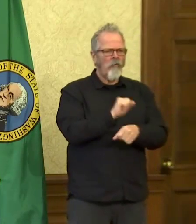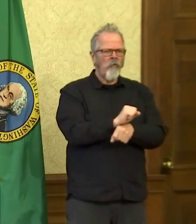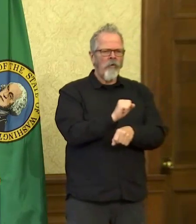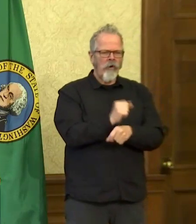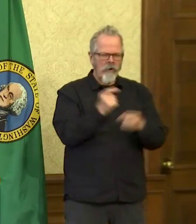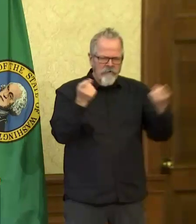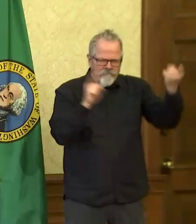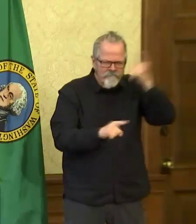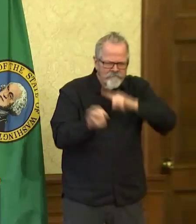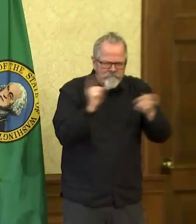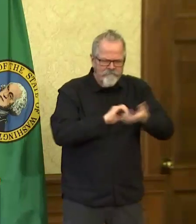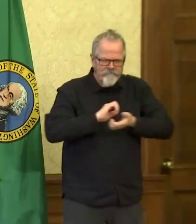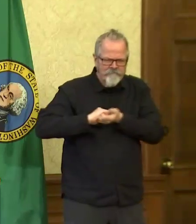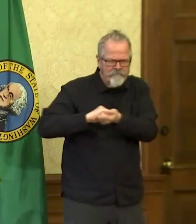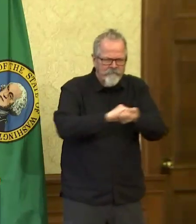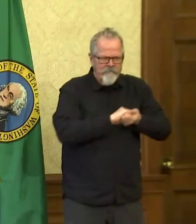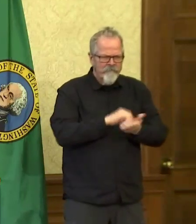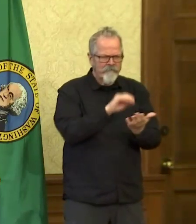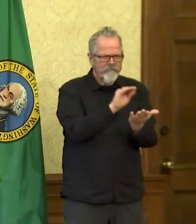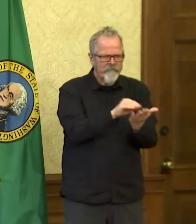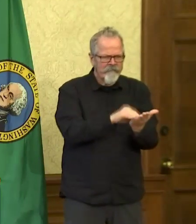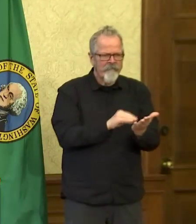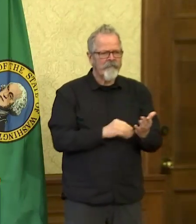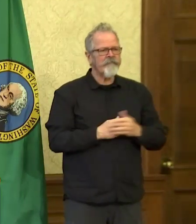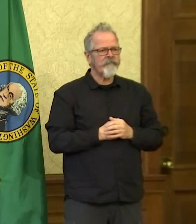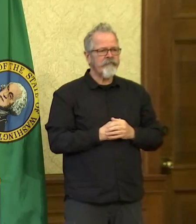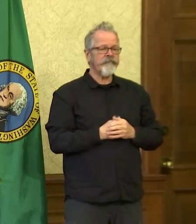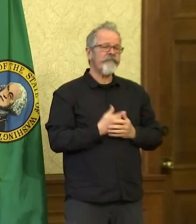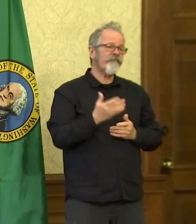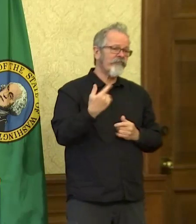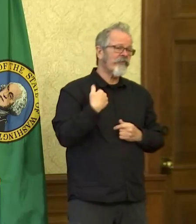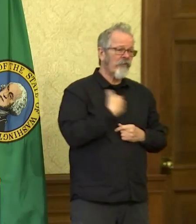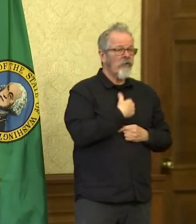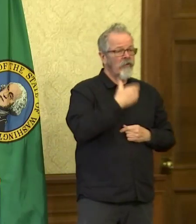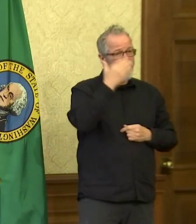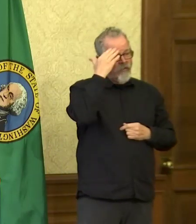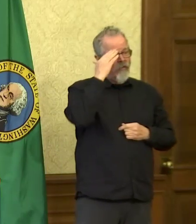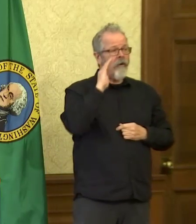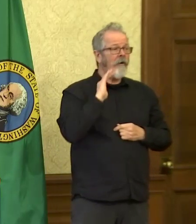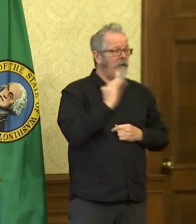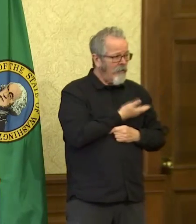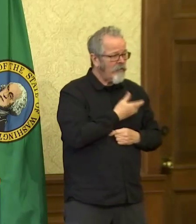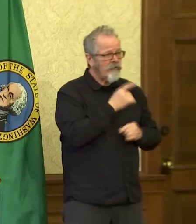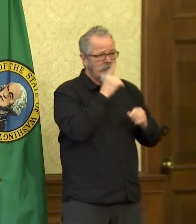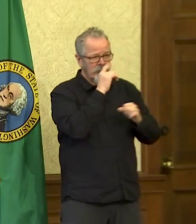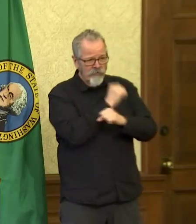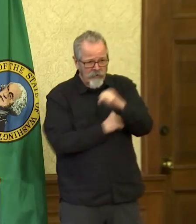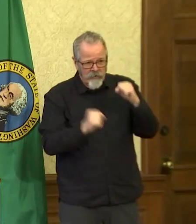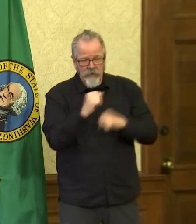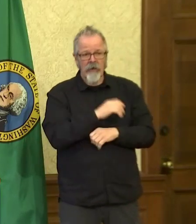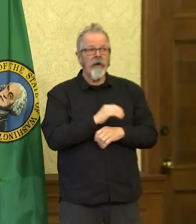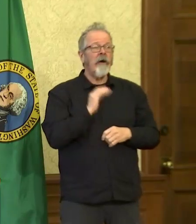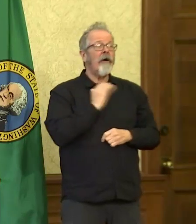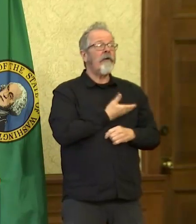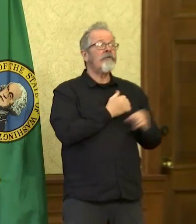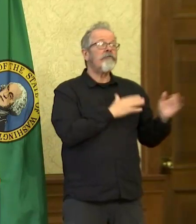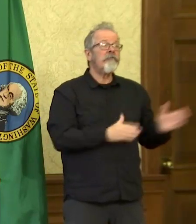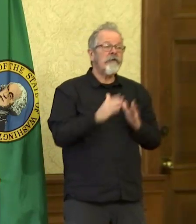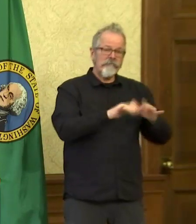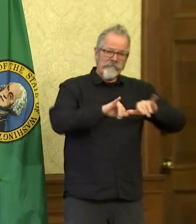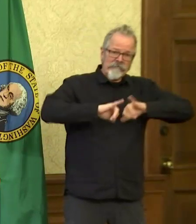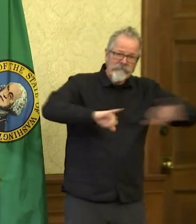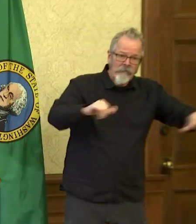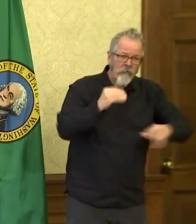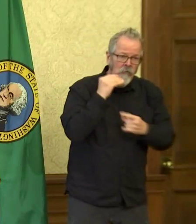and death right now. And we do not want to have to go through this again. And people know